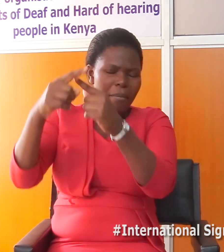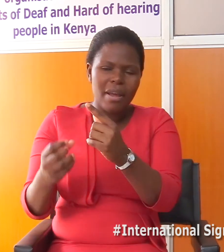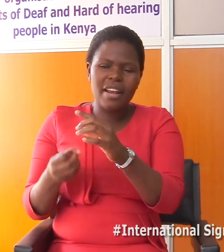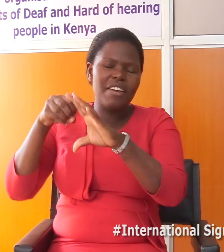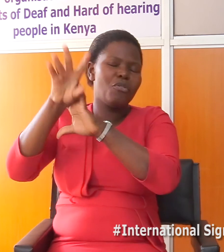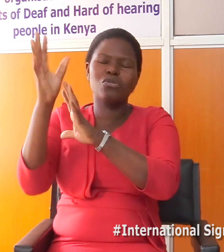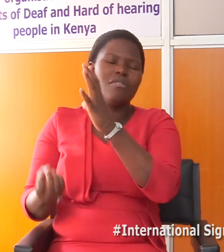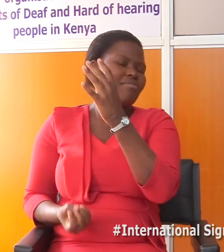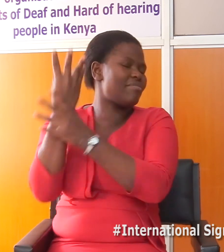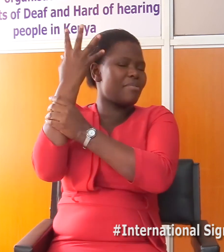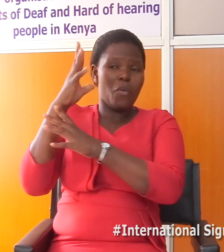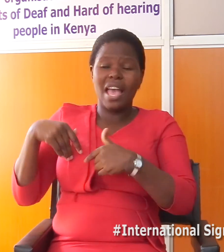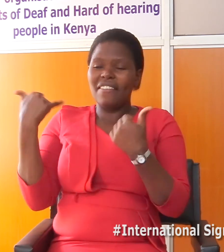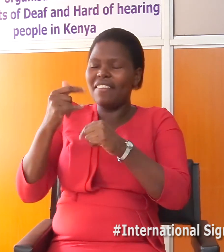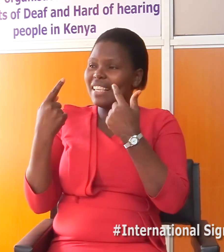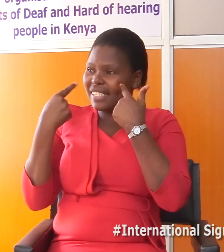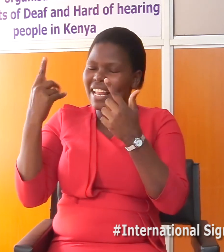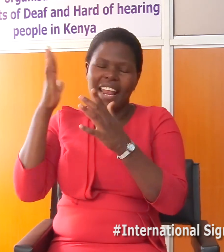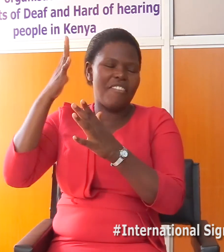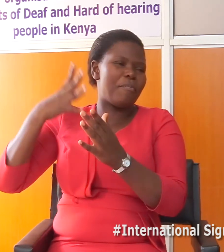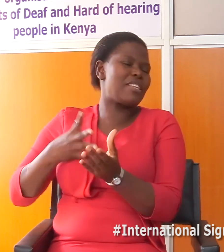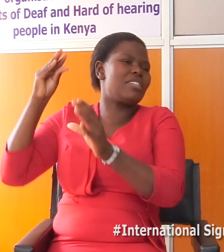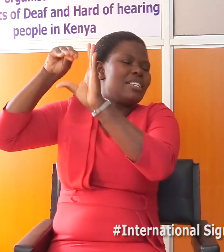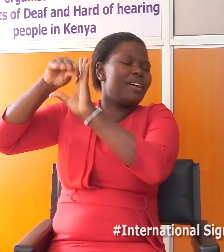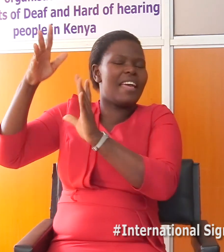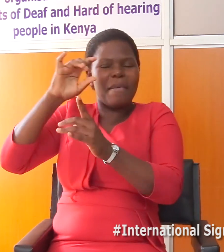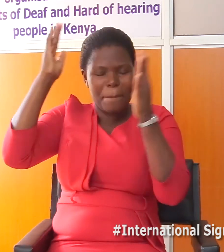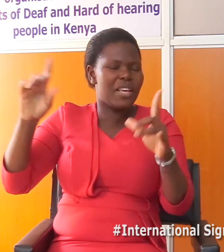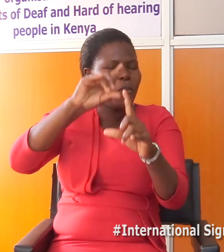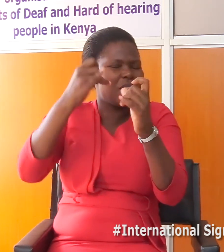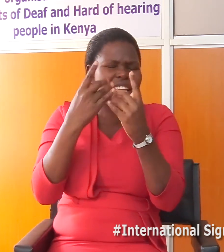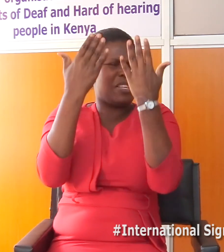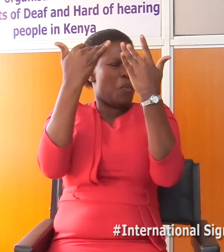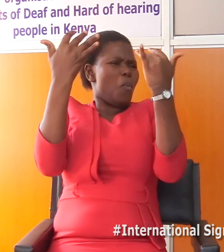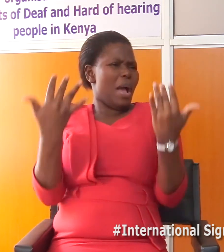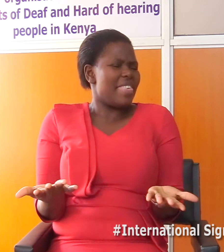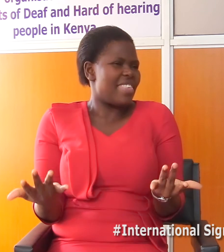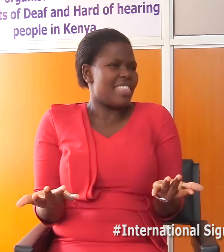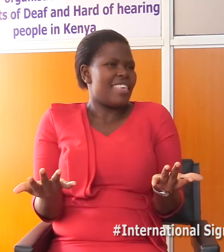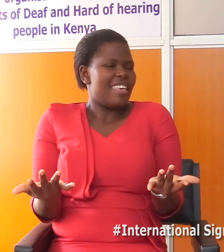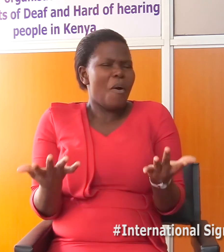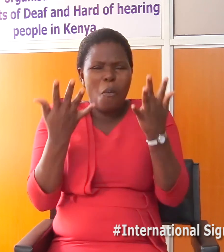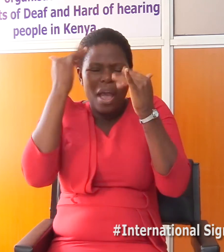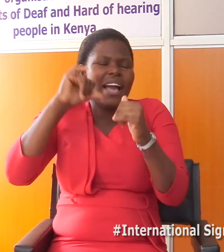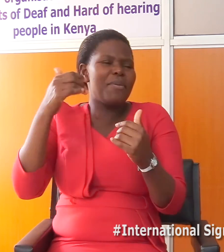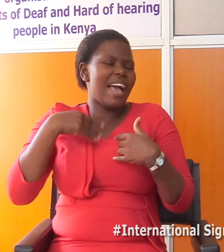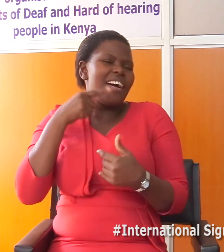represented generally by persons living with disabilities. Kenya National Association of the Deaf is among organizations of persons